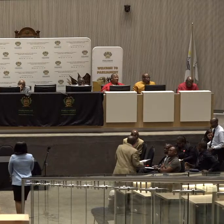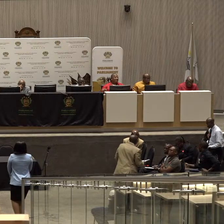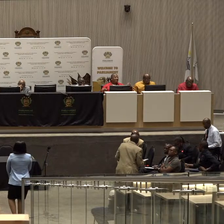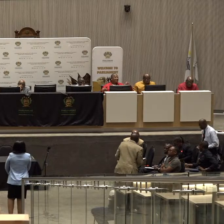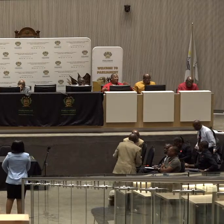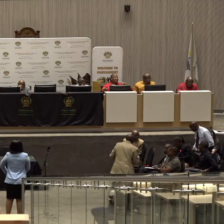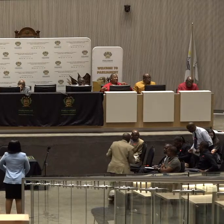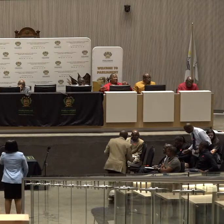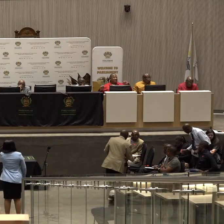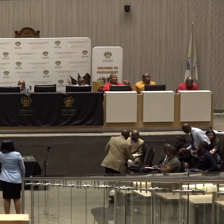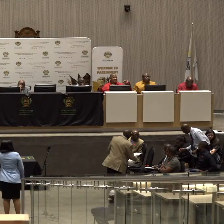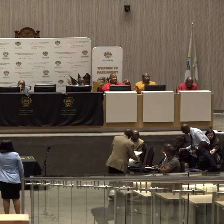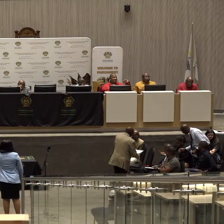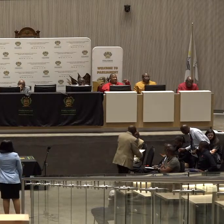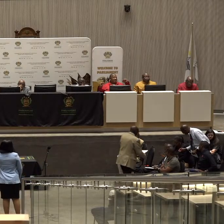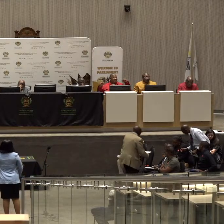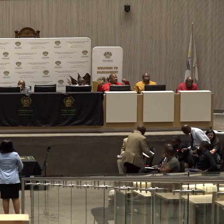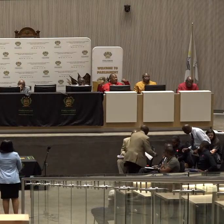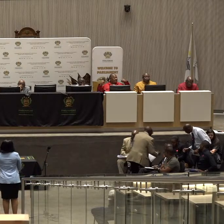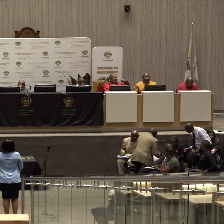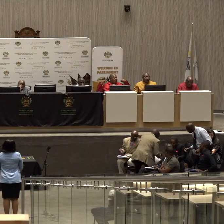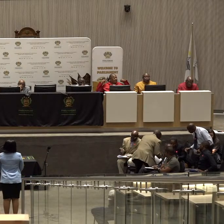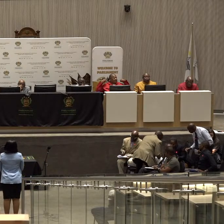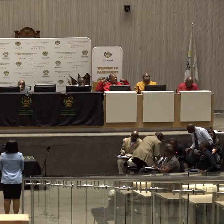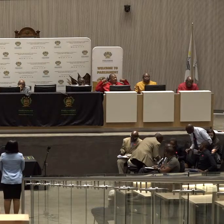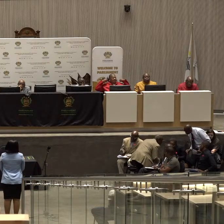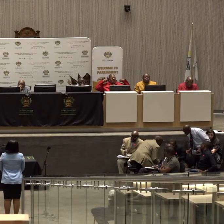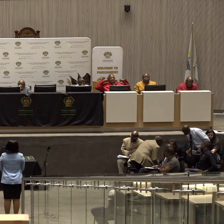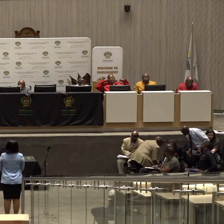can I please have the name